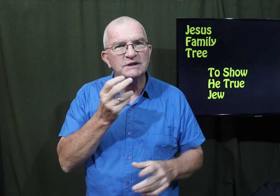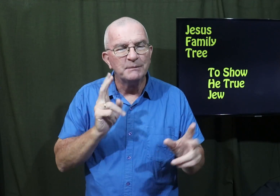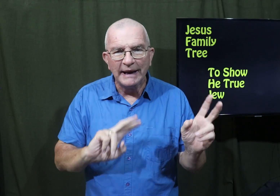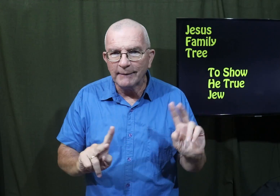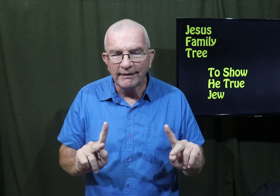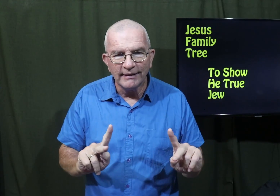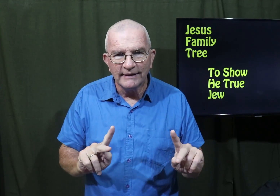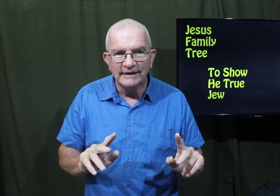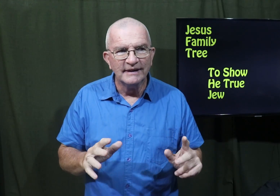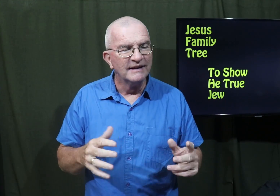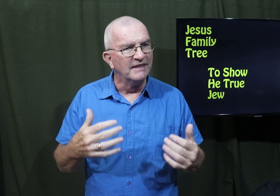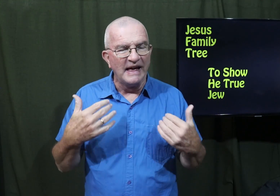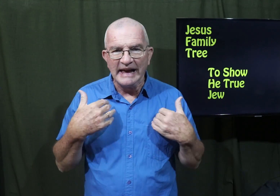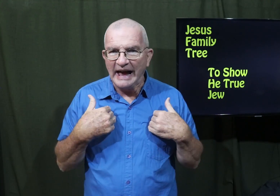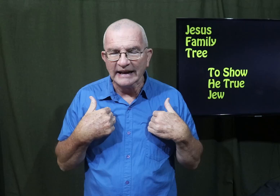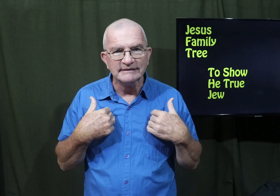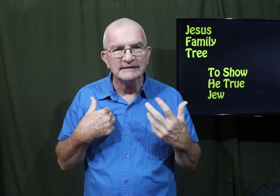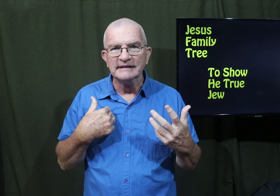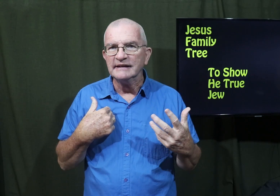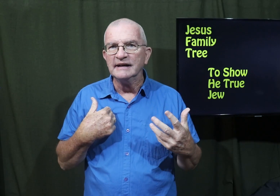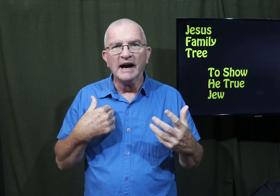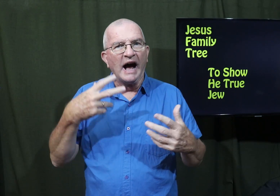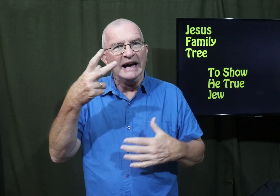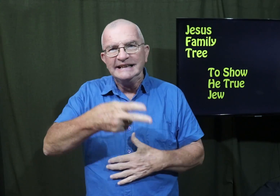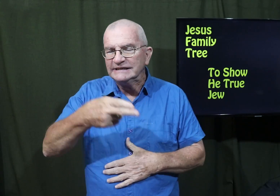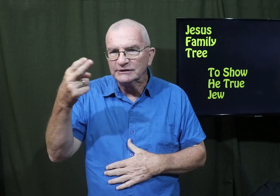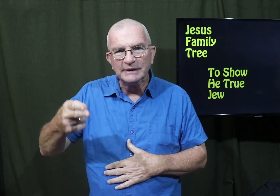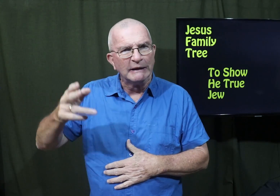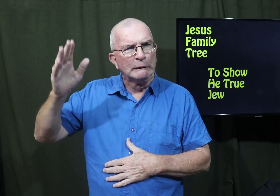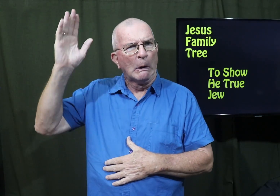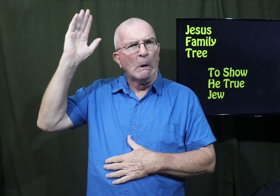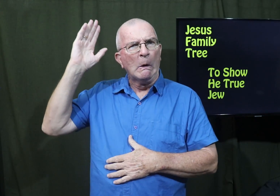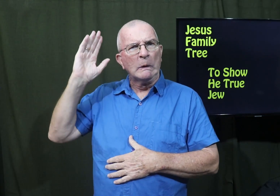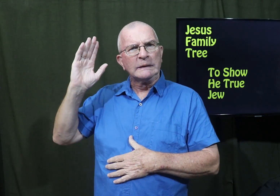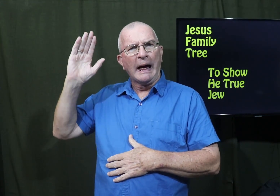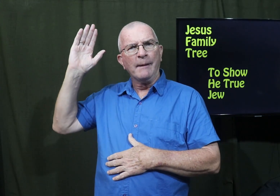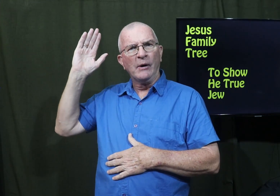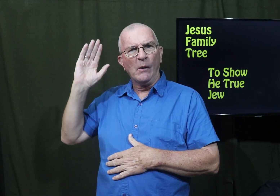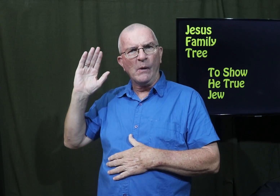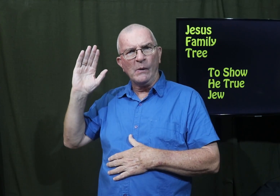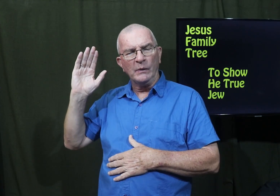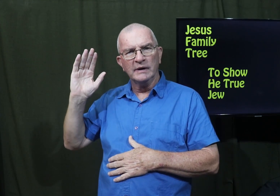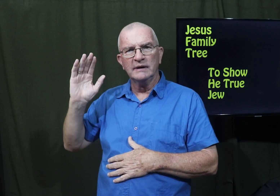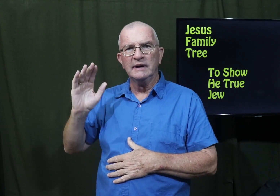we know that the Jewish people they had have a long history